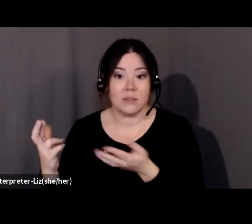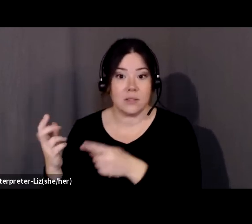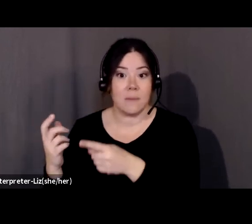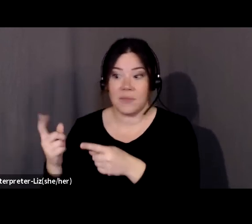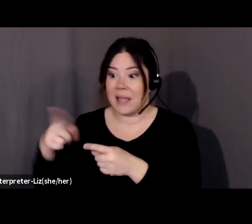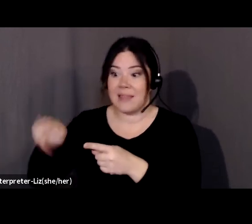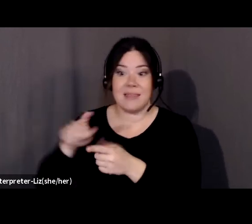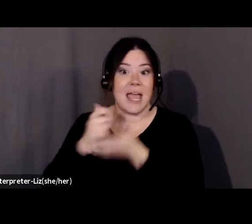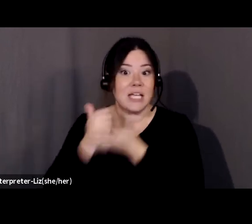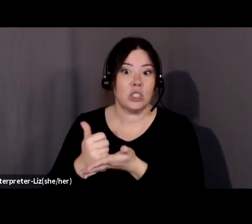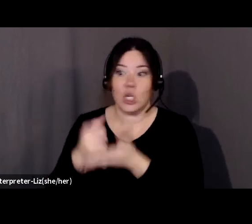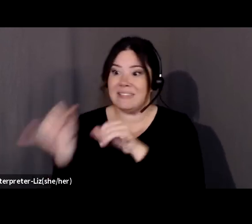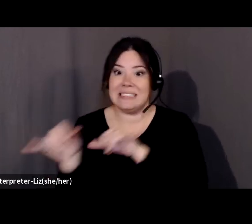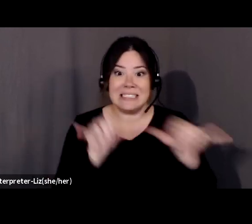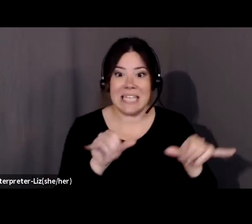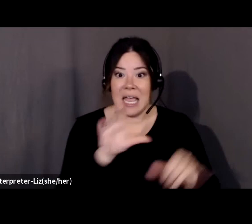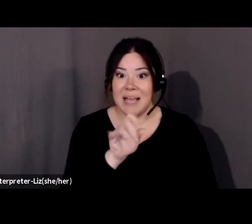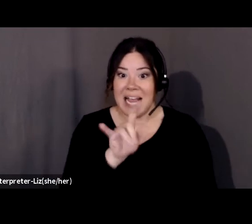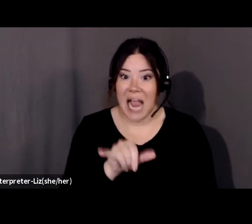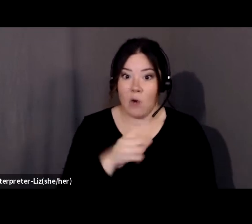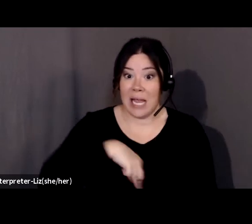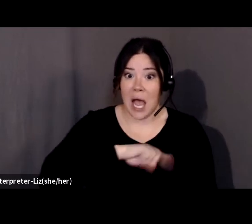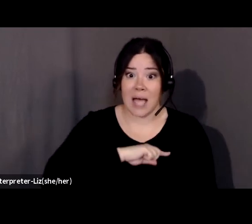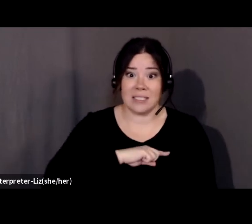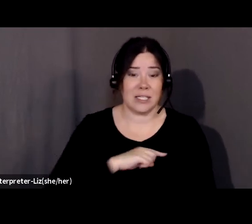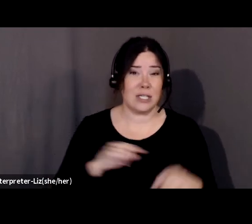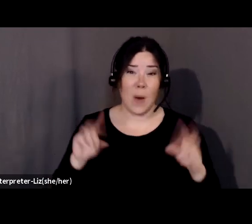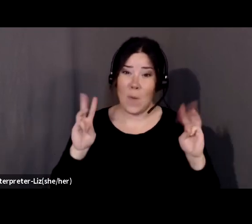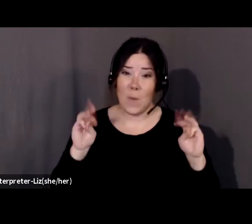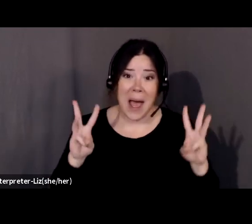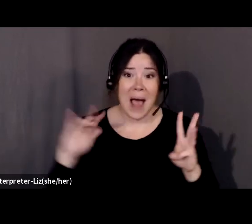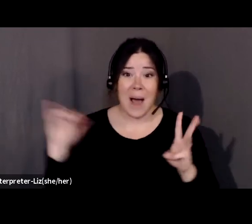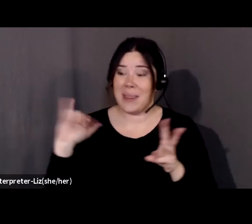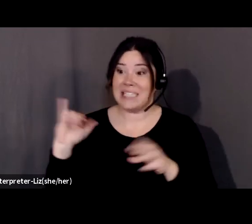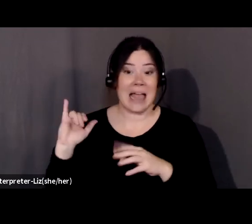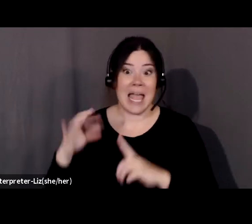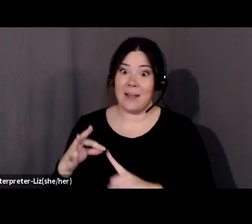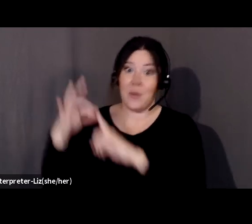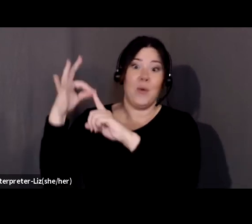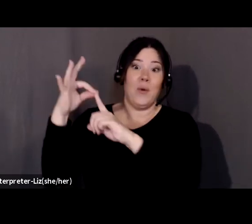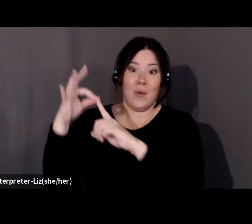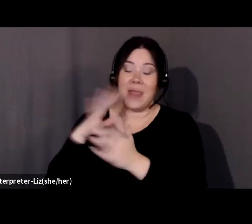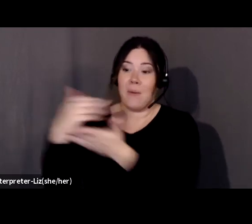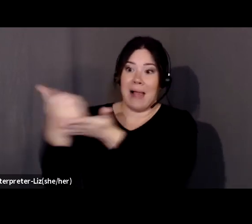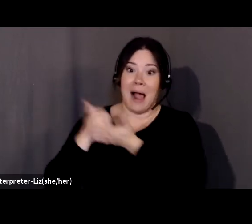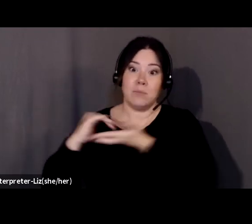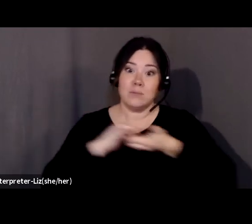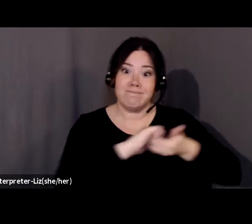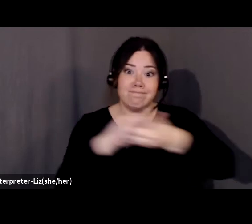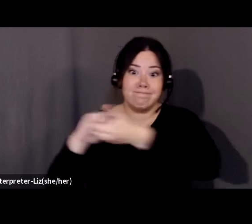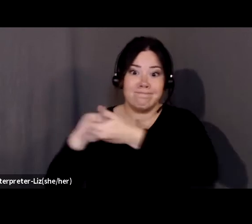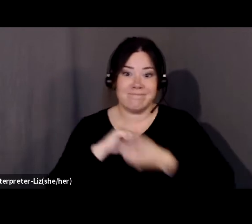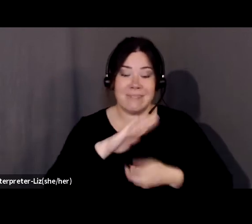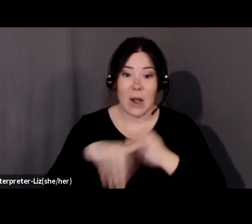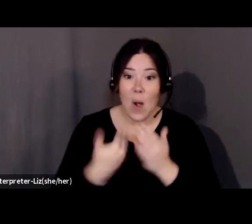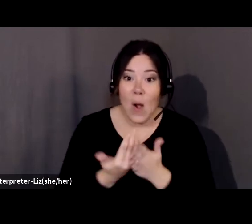every county that we serve. And so that's like finding a diamond that's going to serve us for every county and help us reach populations in all the